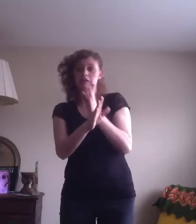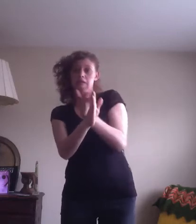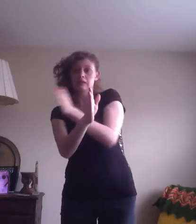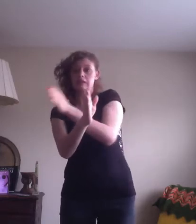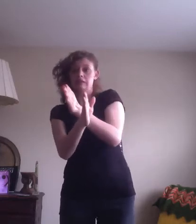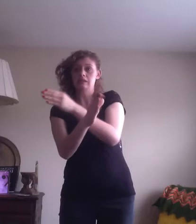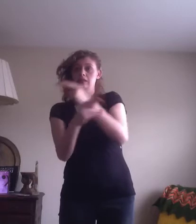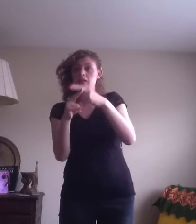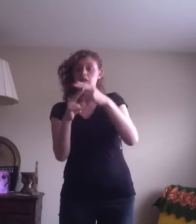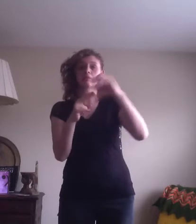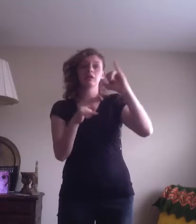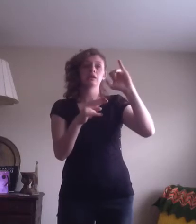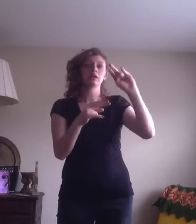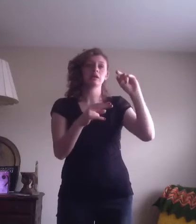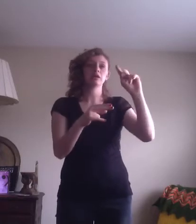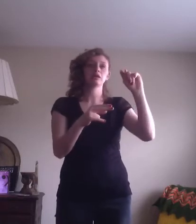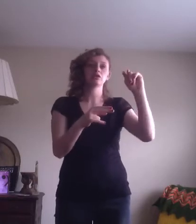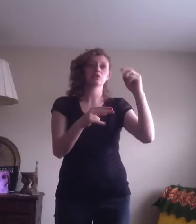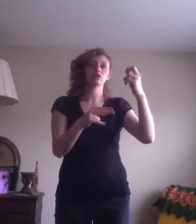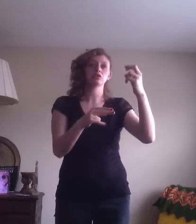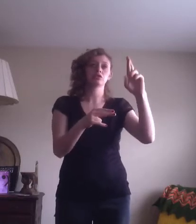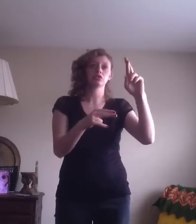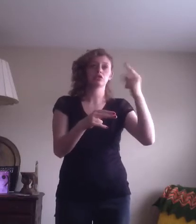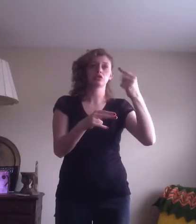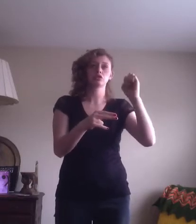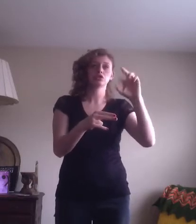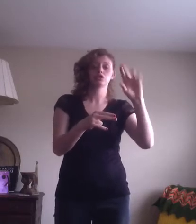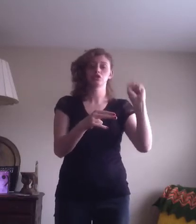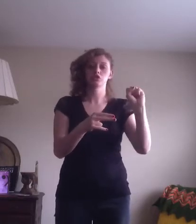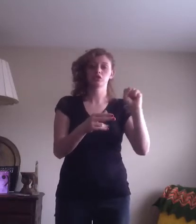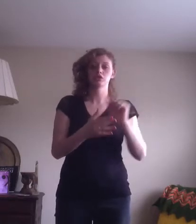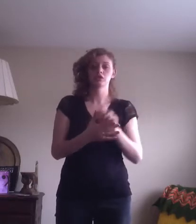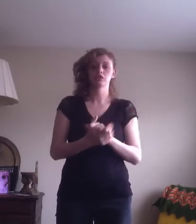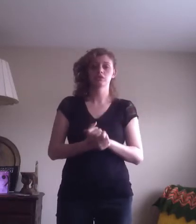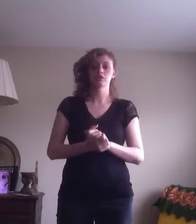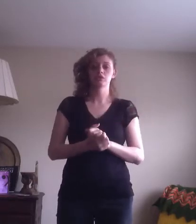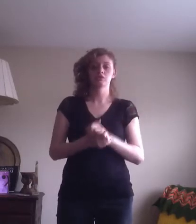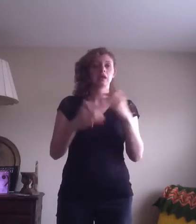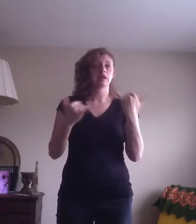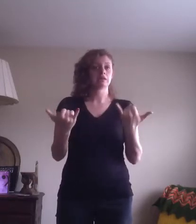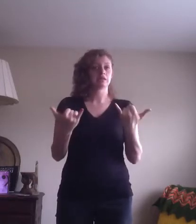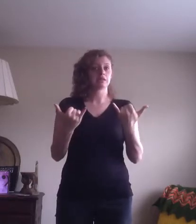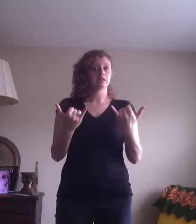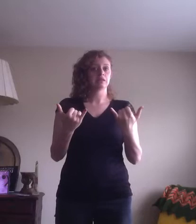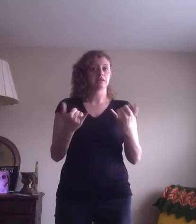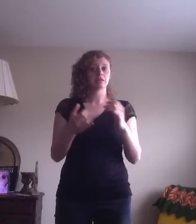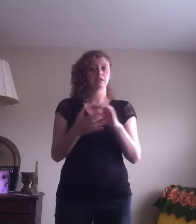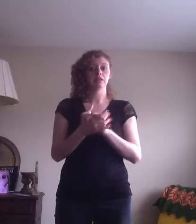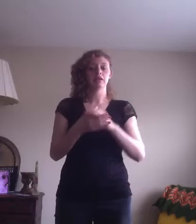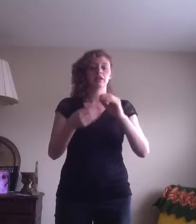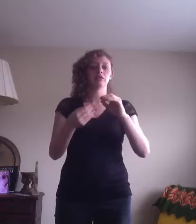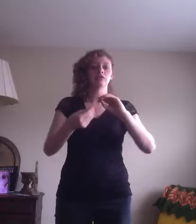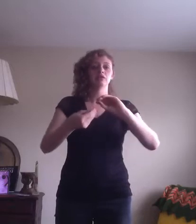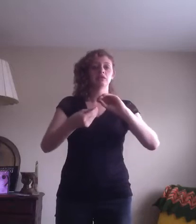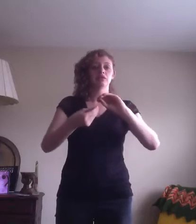our negative numbers there. So now this number line has all of the integers on it. If I wanted -3, for